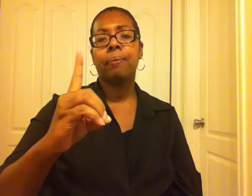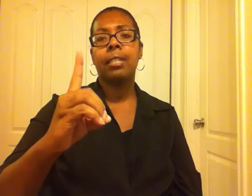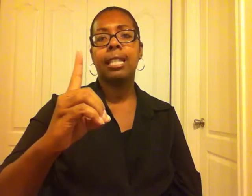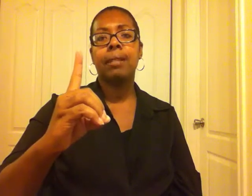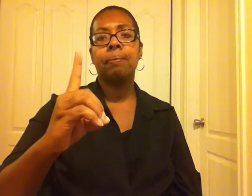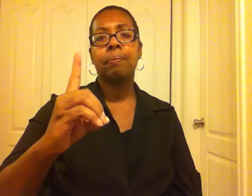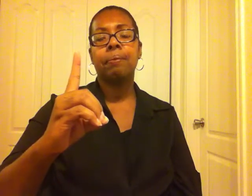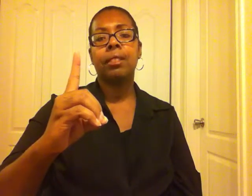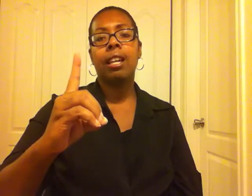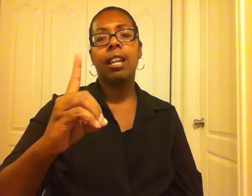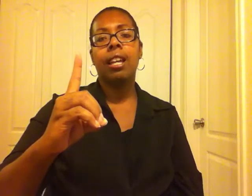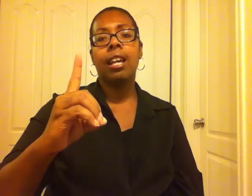D.